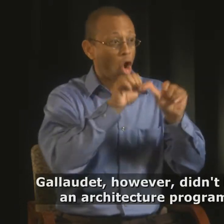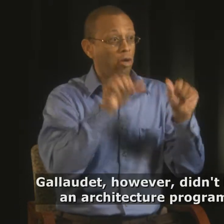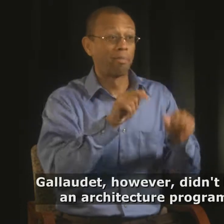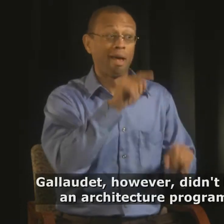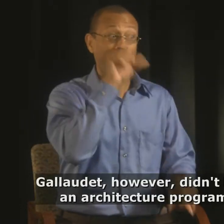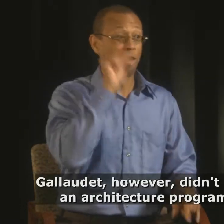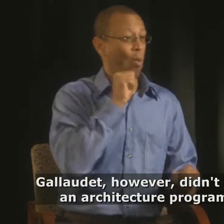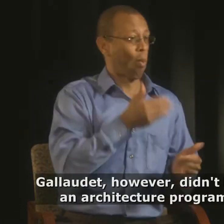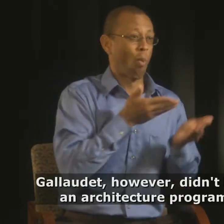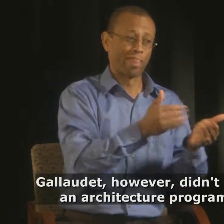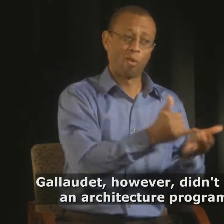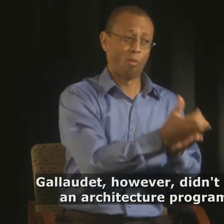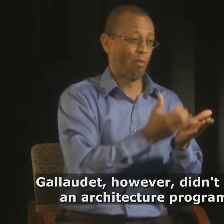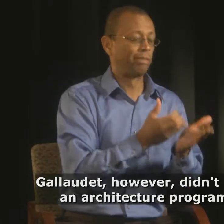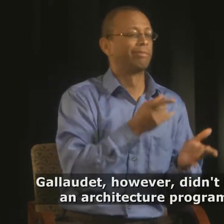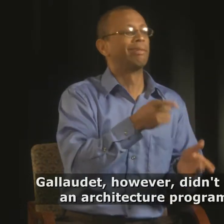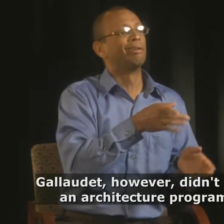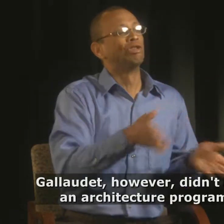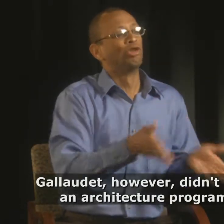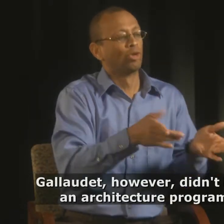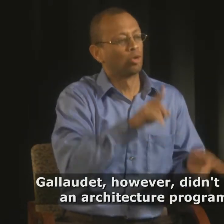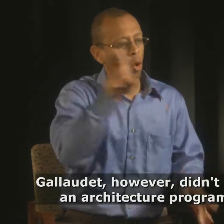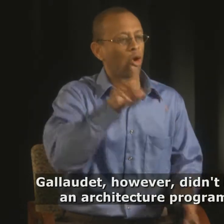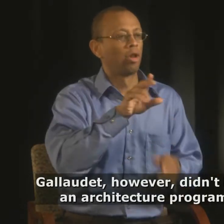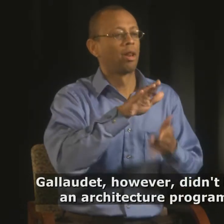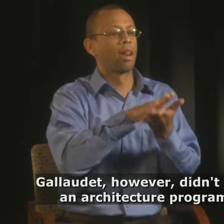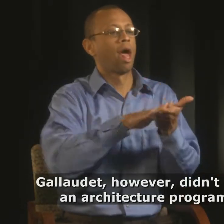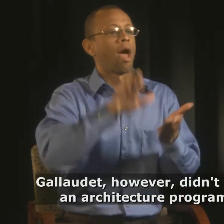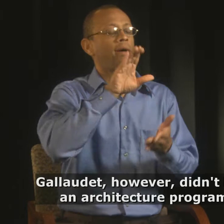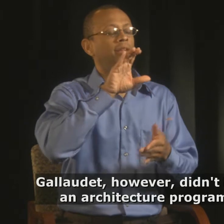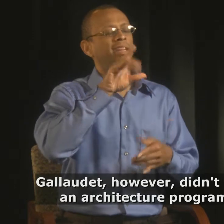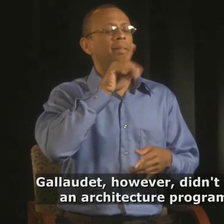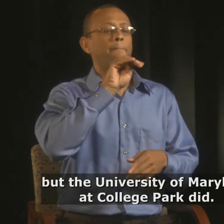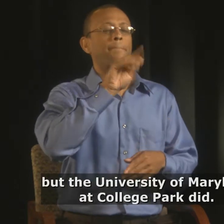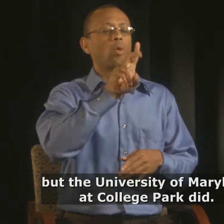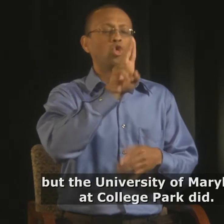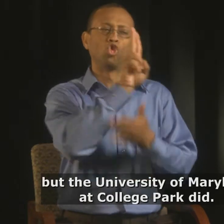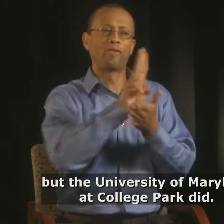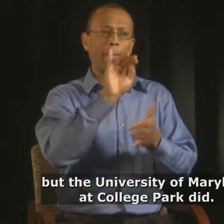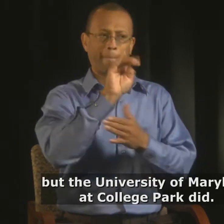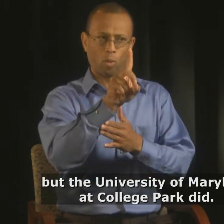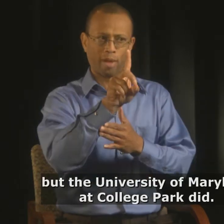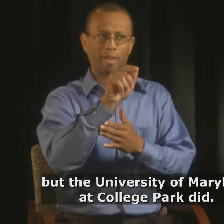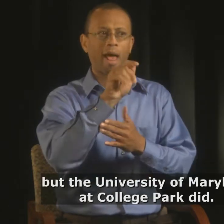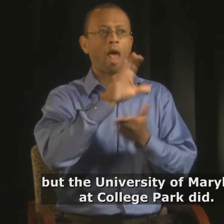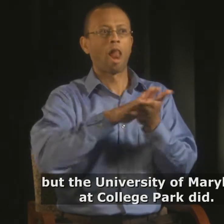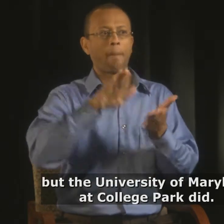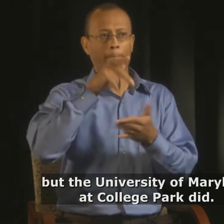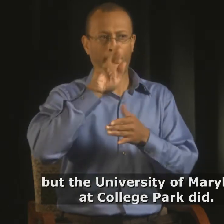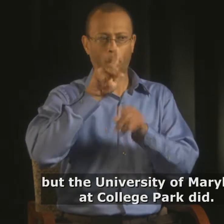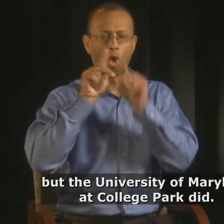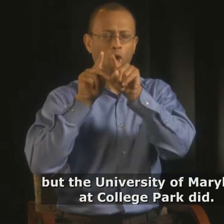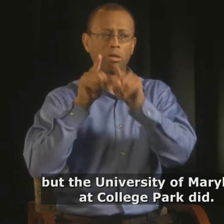Gallaudet, however, didn't have an architecture program, but the University of Maryland at College Park did.